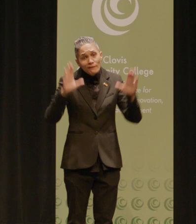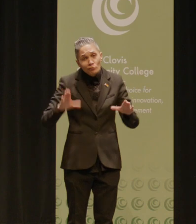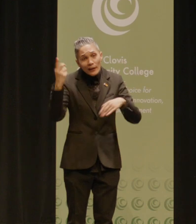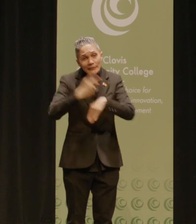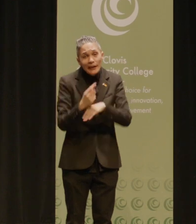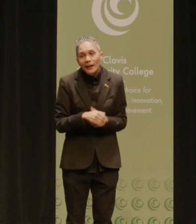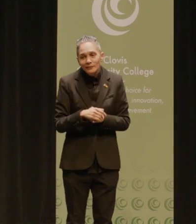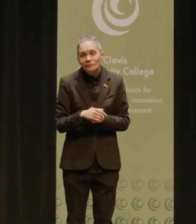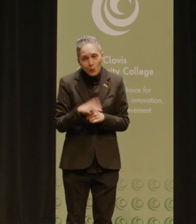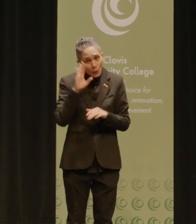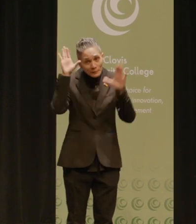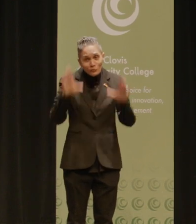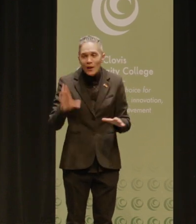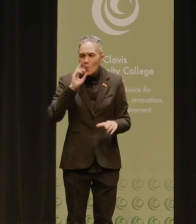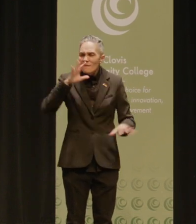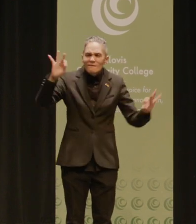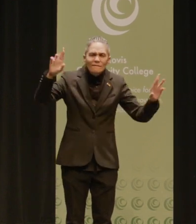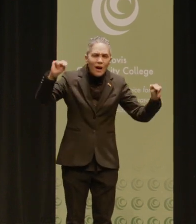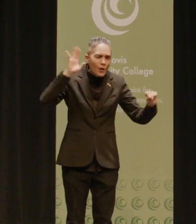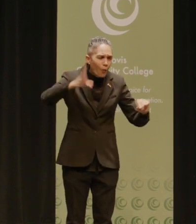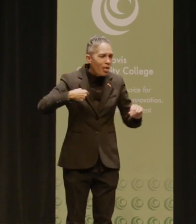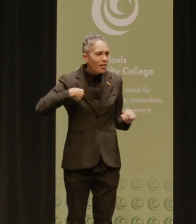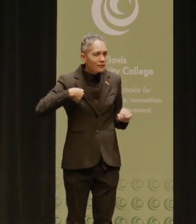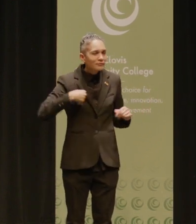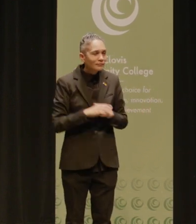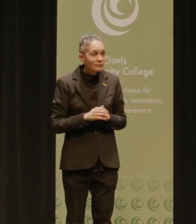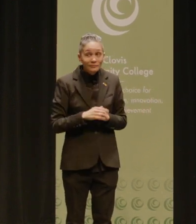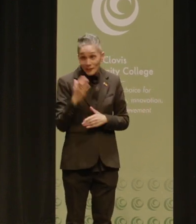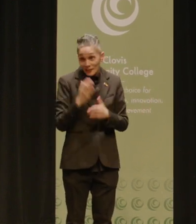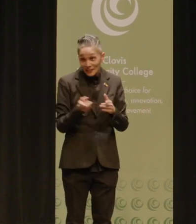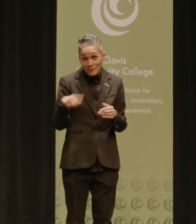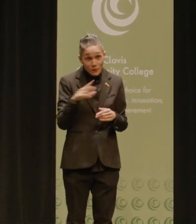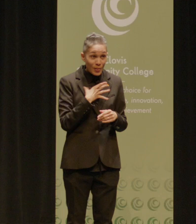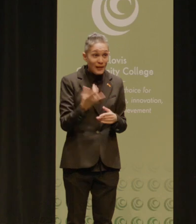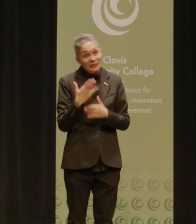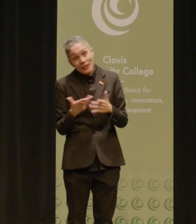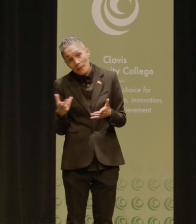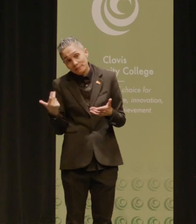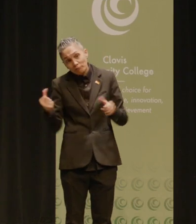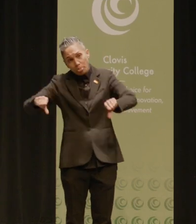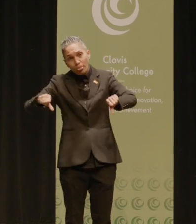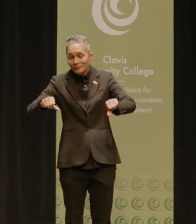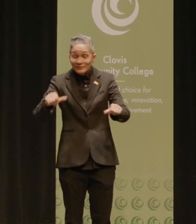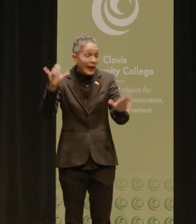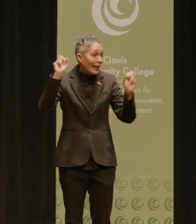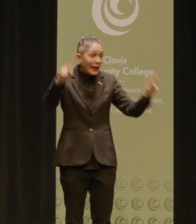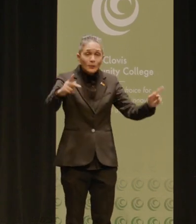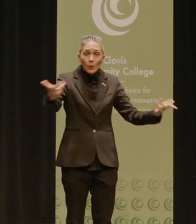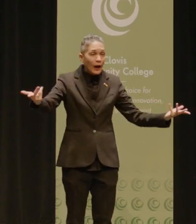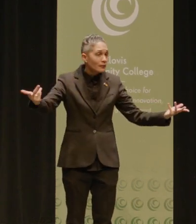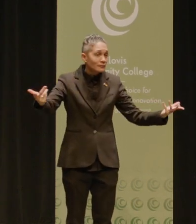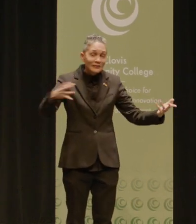of your day. It's going to be great. We're going to have some fun. Some of you will like it, some of you won't, and it's okay, because I'm just glad you're